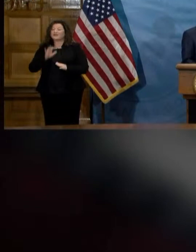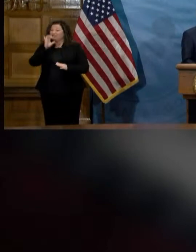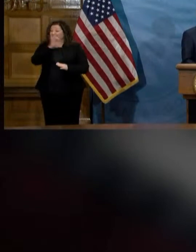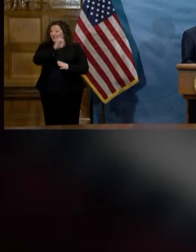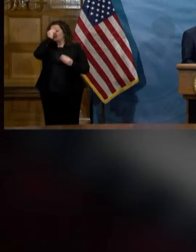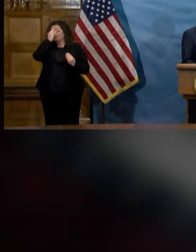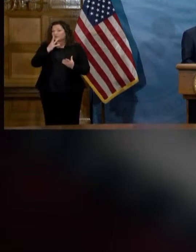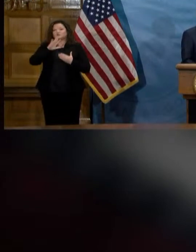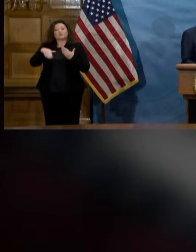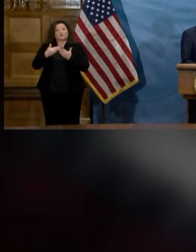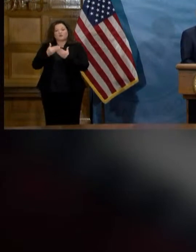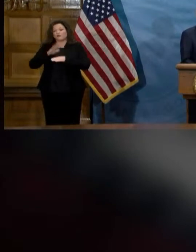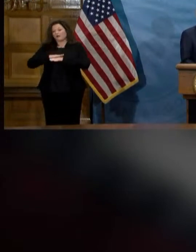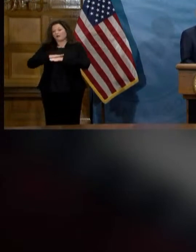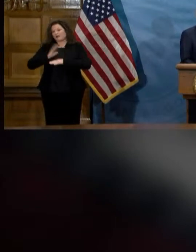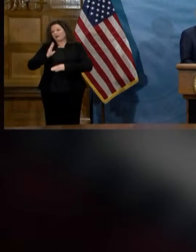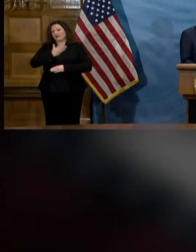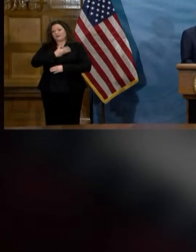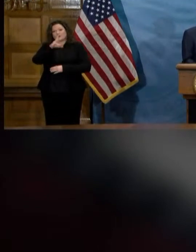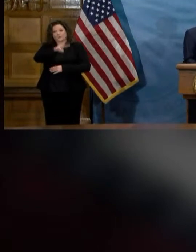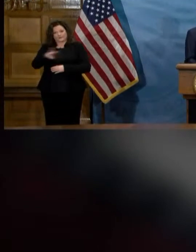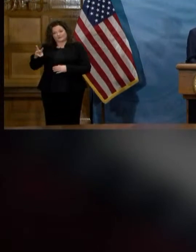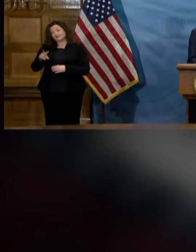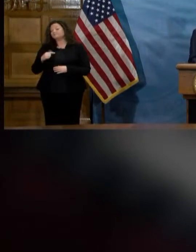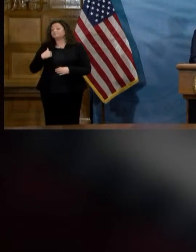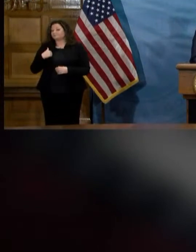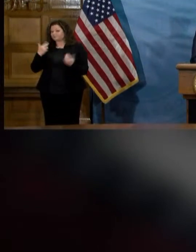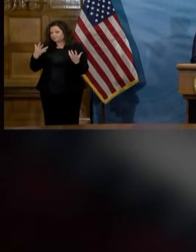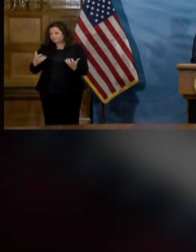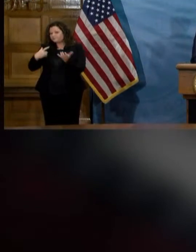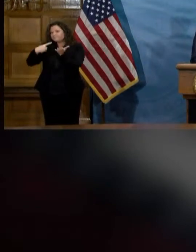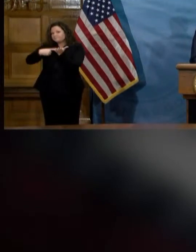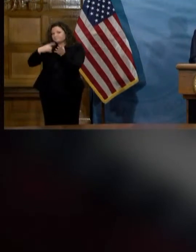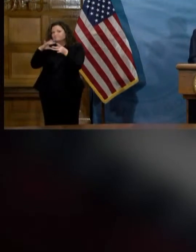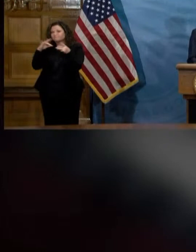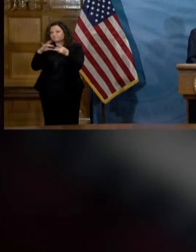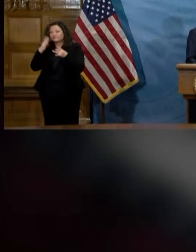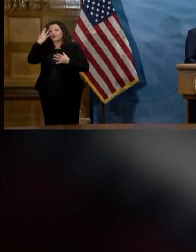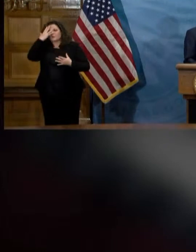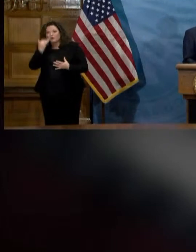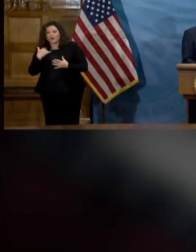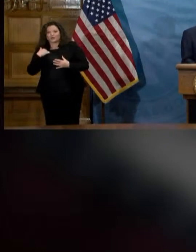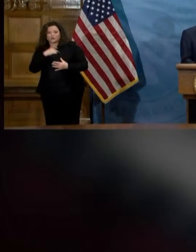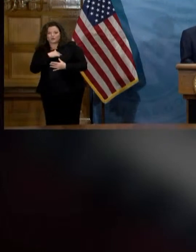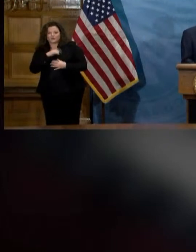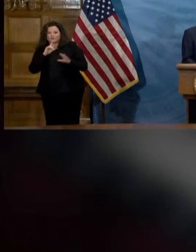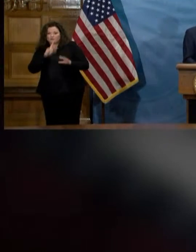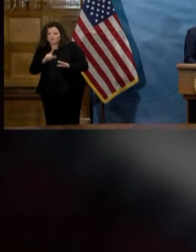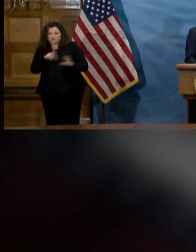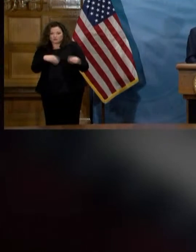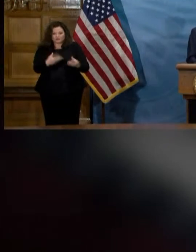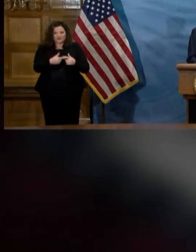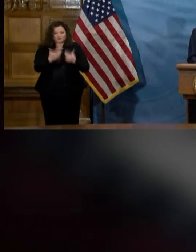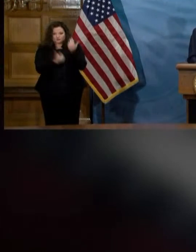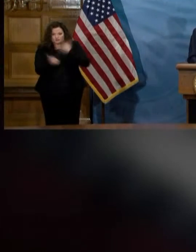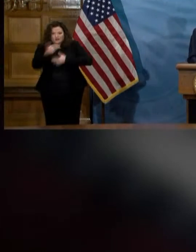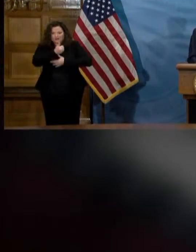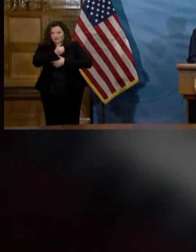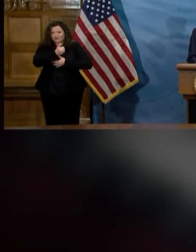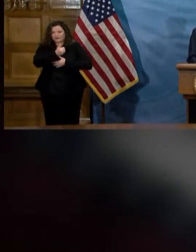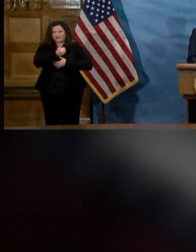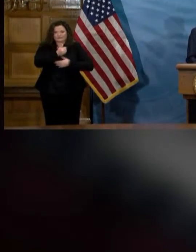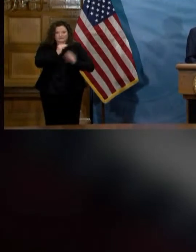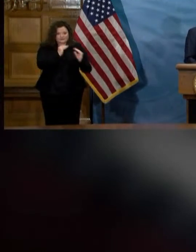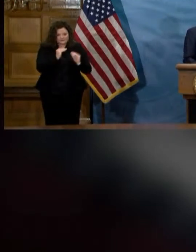is something I wanted to talk about in terms of why we're doing priority populations, because we have a limited